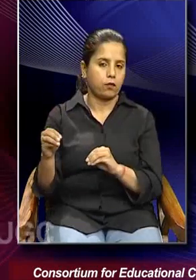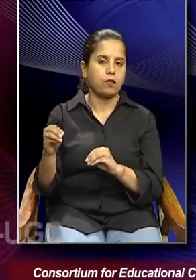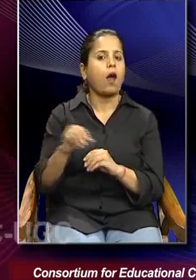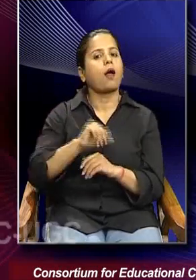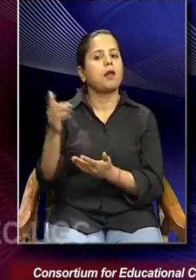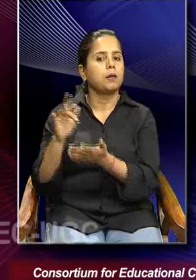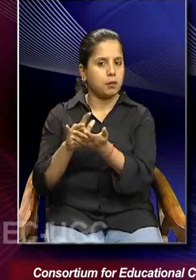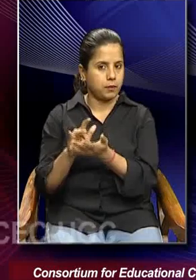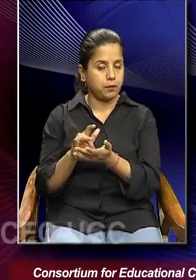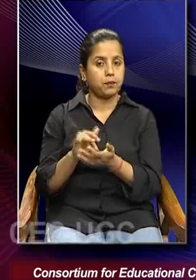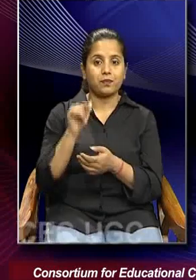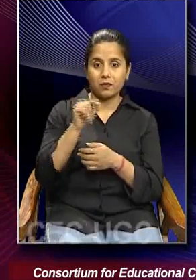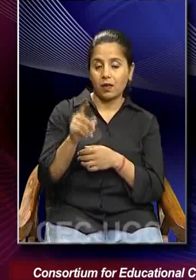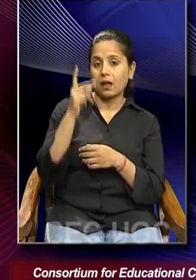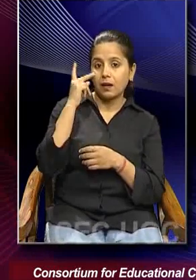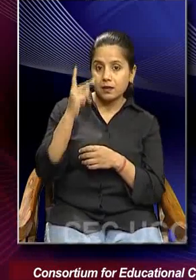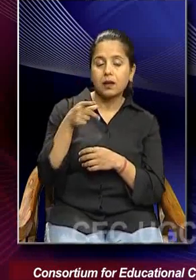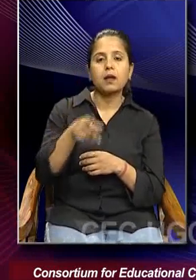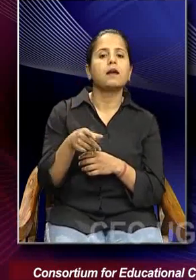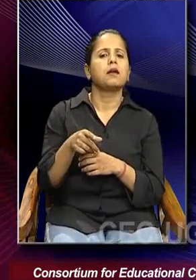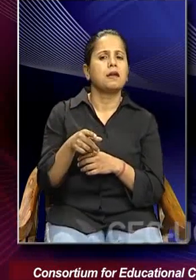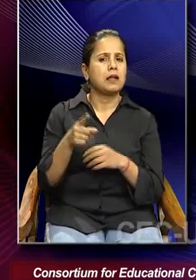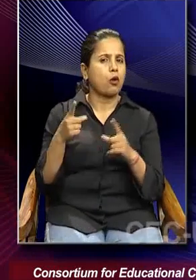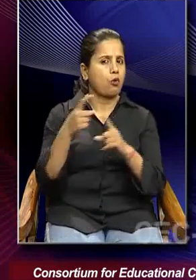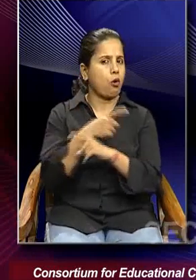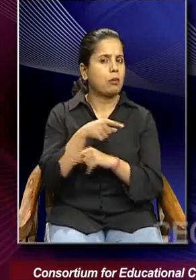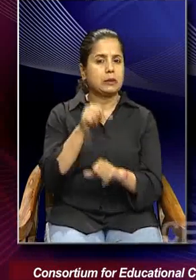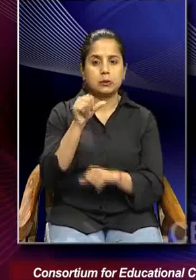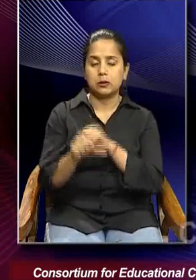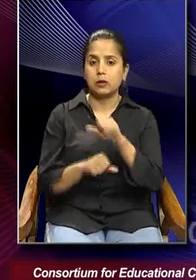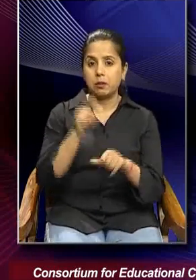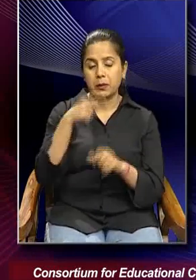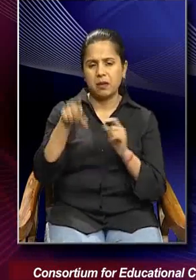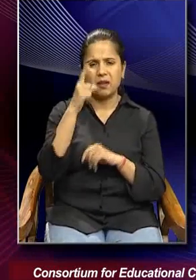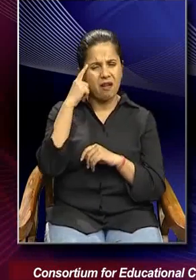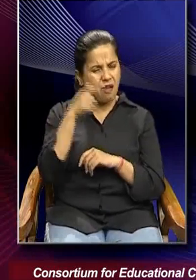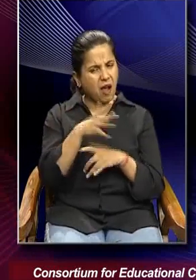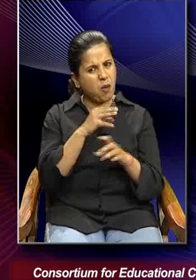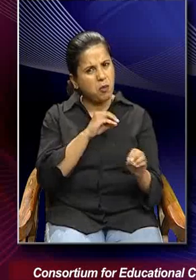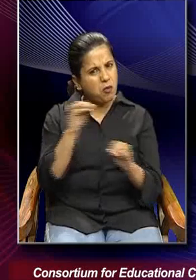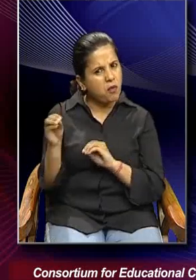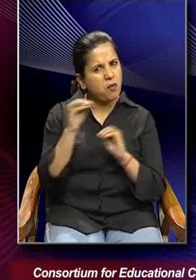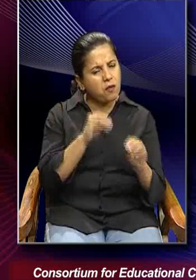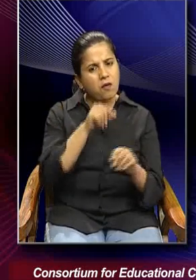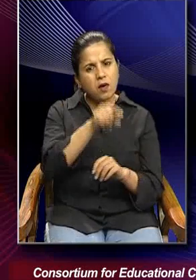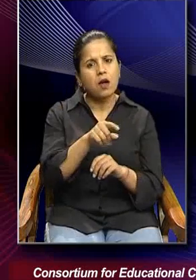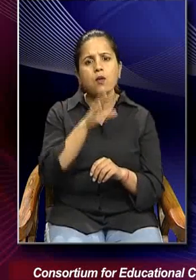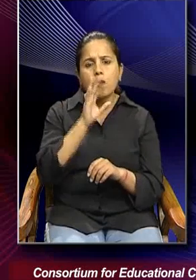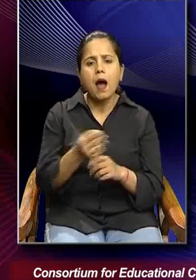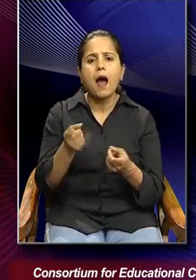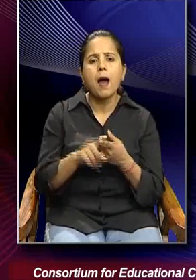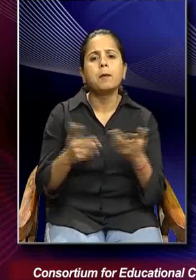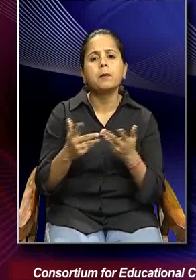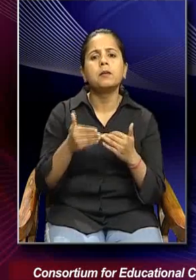adult. So therefore, this is a very complicated process if one has to understand that how this migration actually